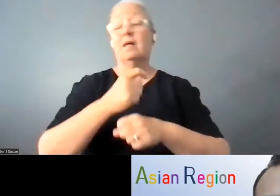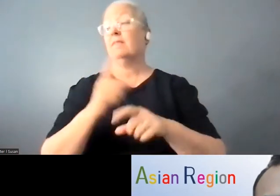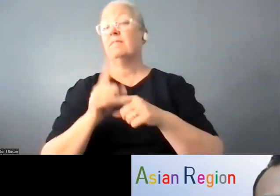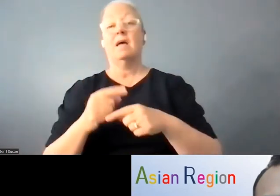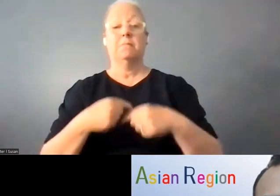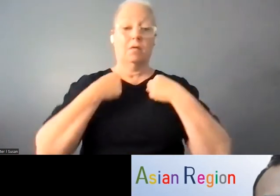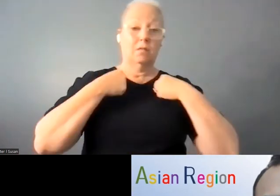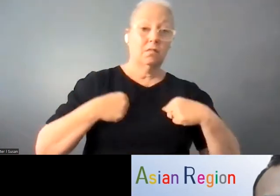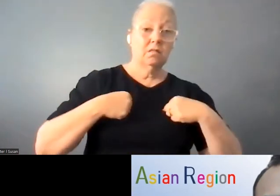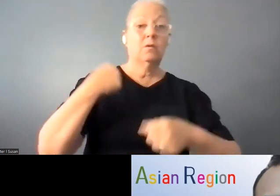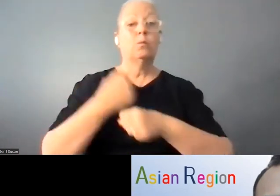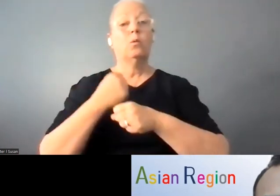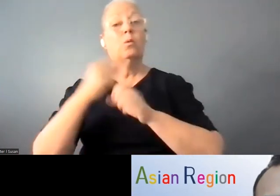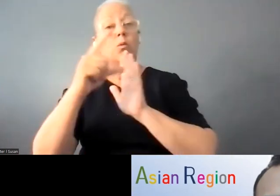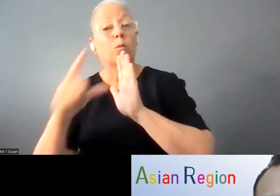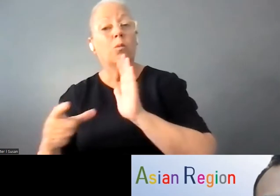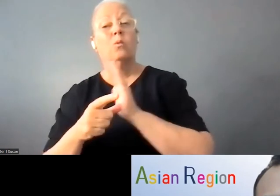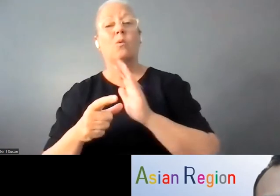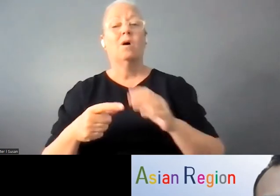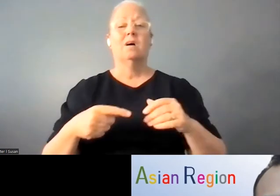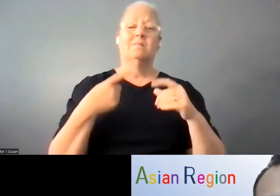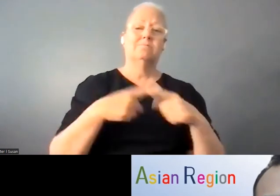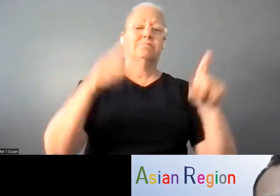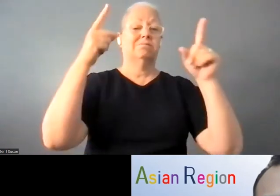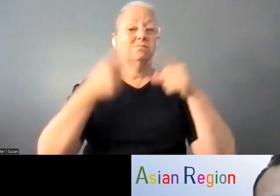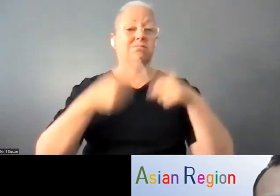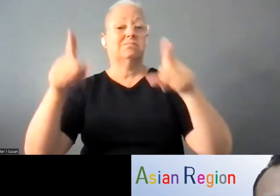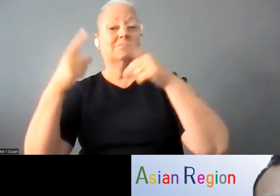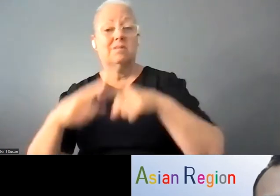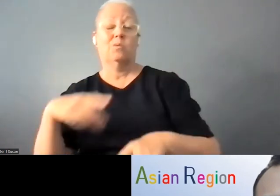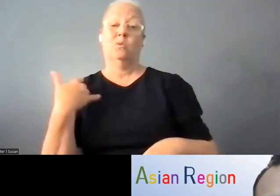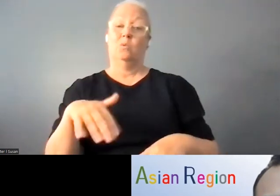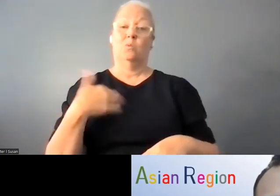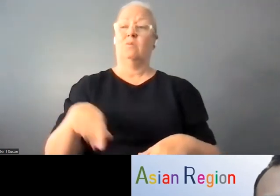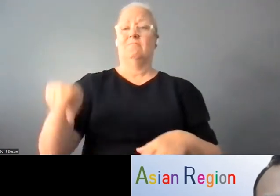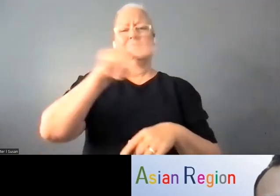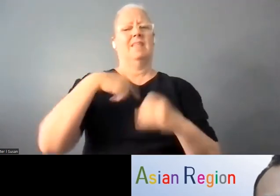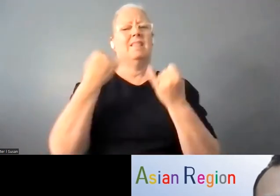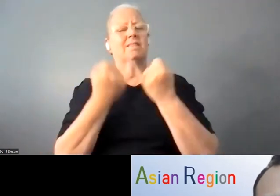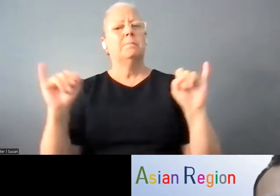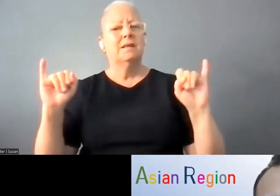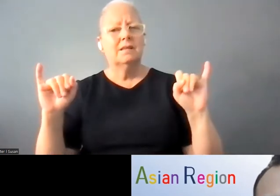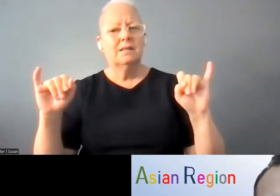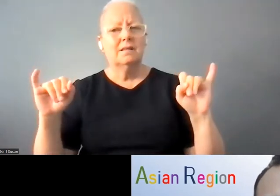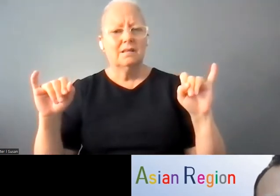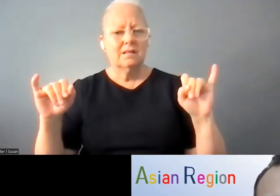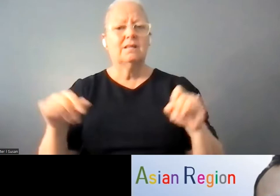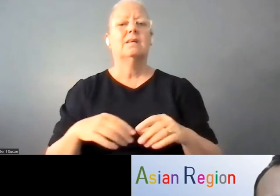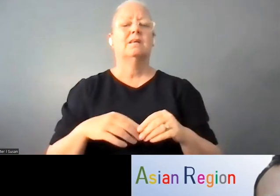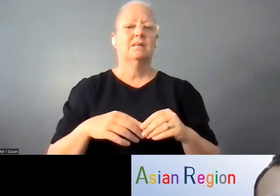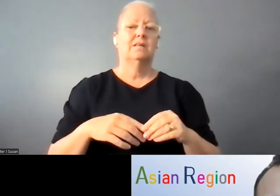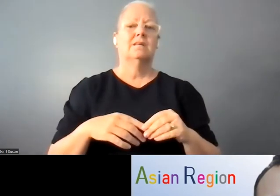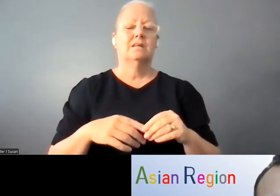corporate, and there is a very clear focus on their education, their skilling, and